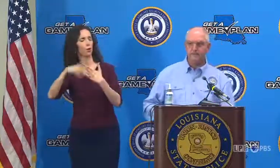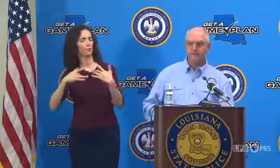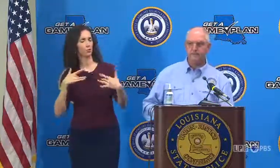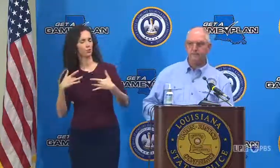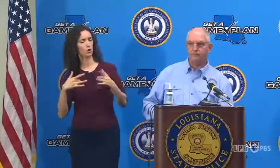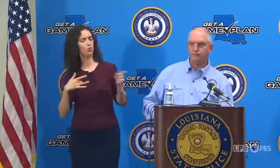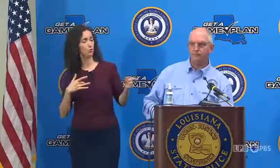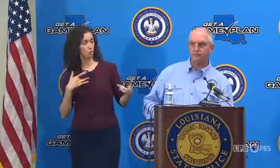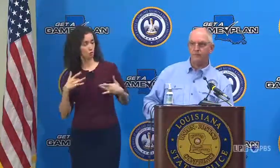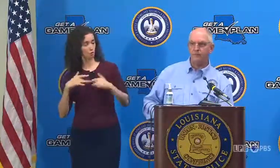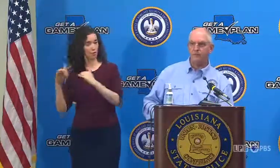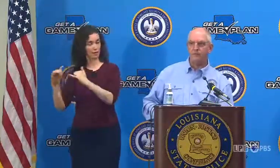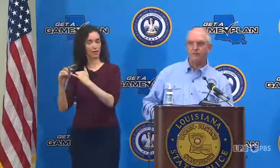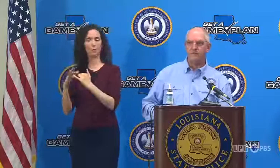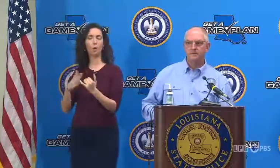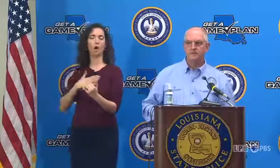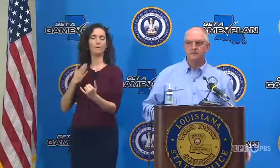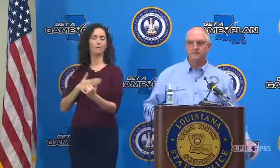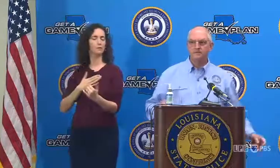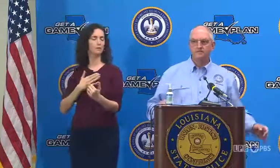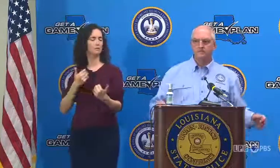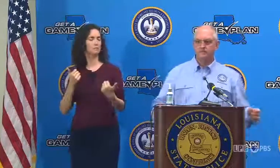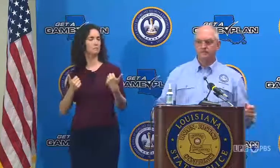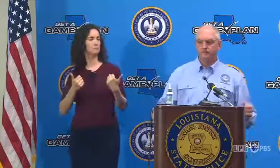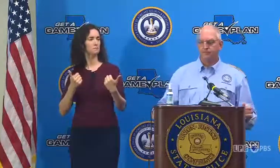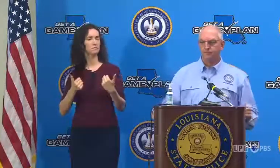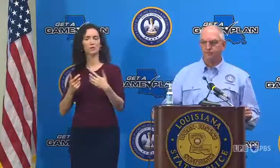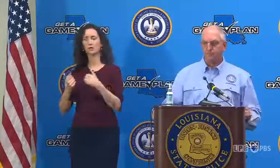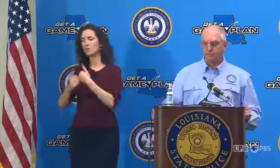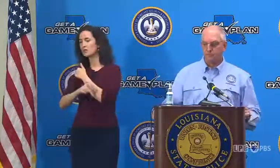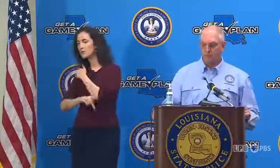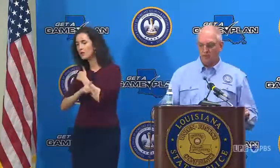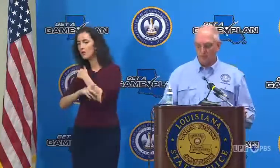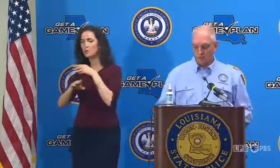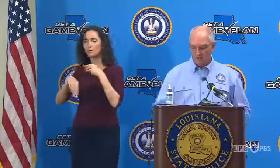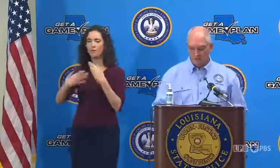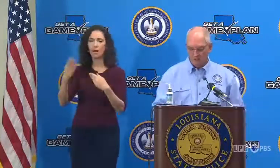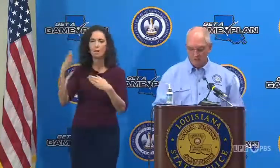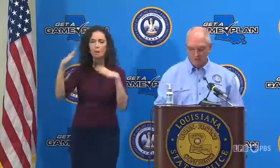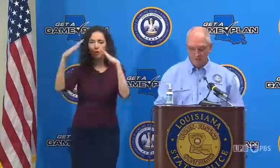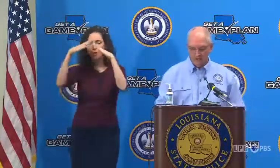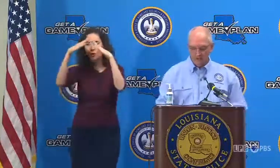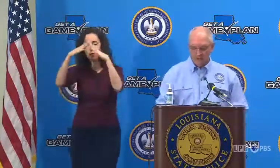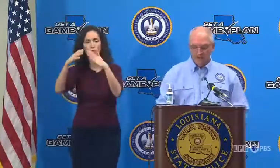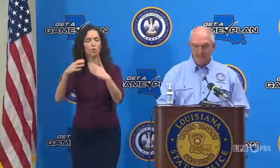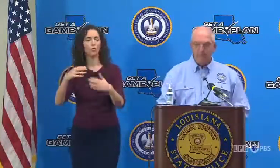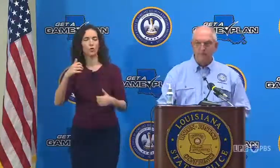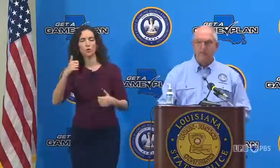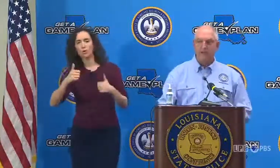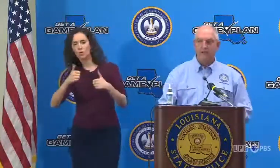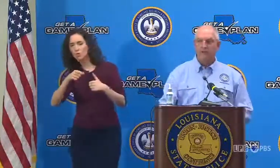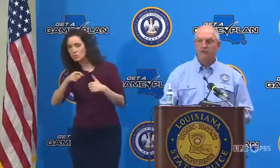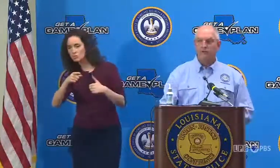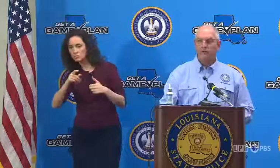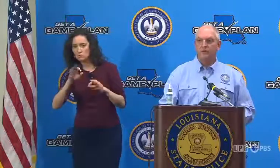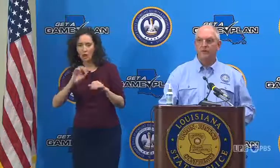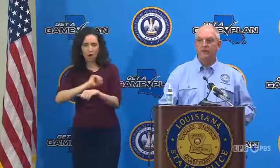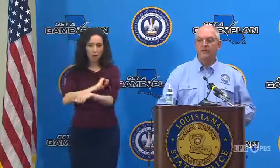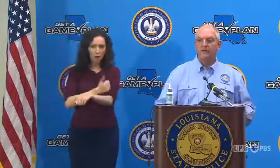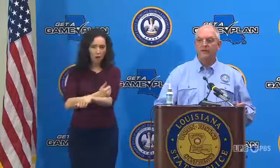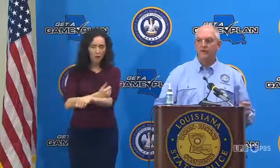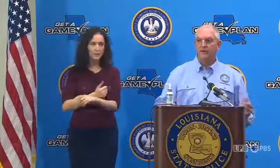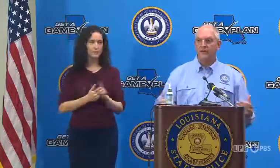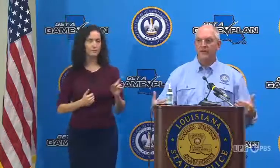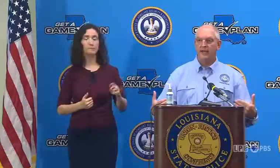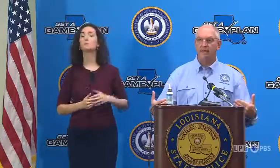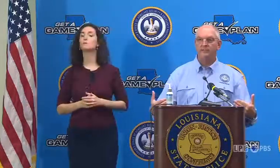happy with how this is rolling out and what charities have been authorized to handle? Yeah, and quite